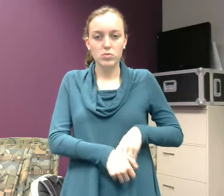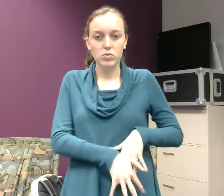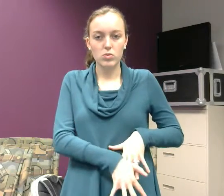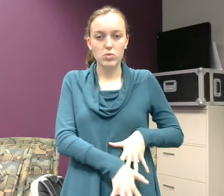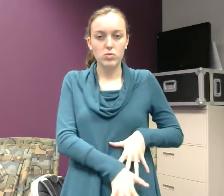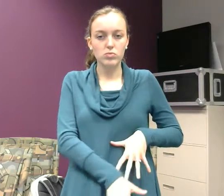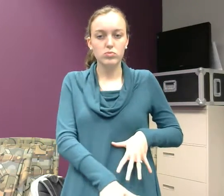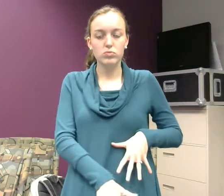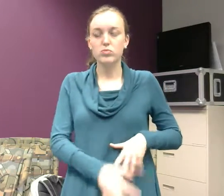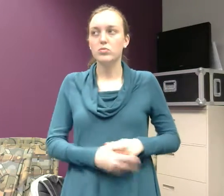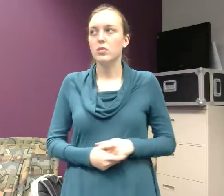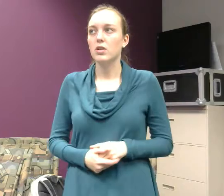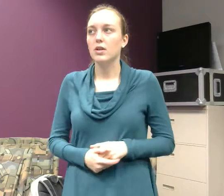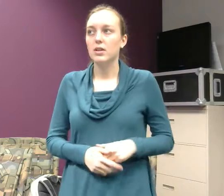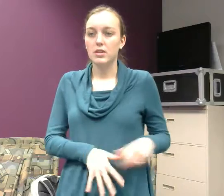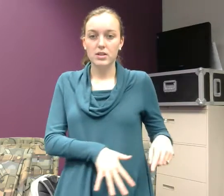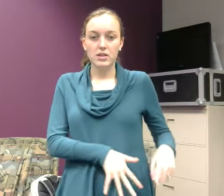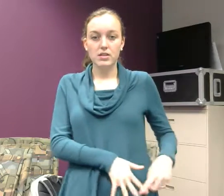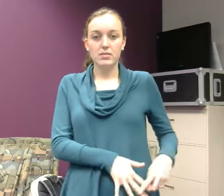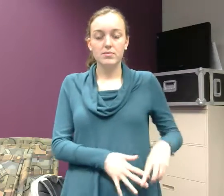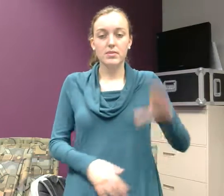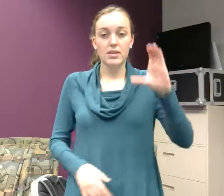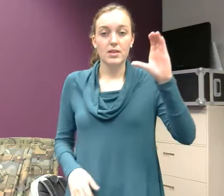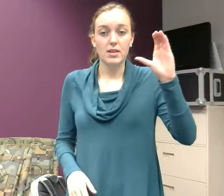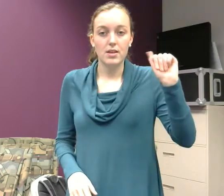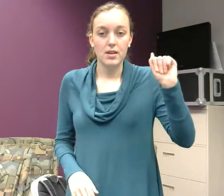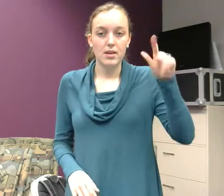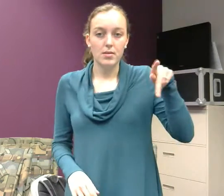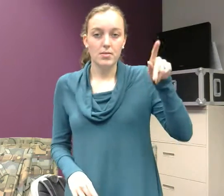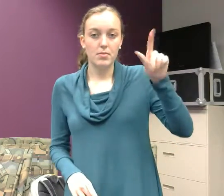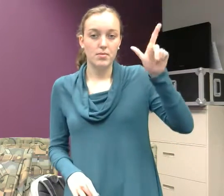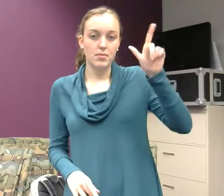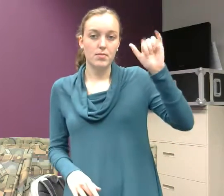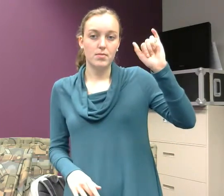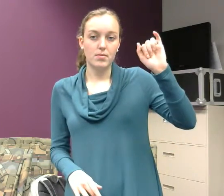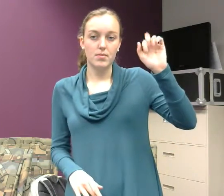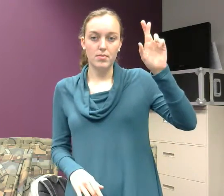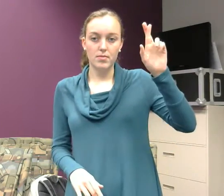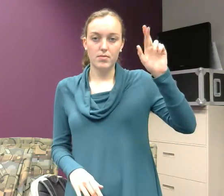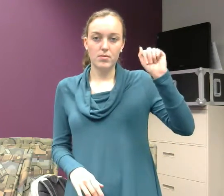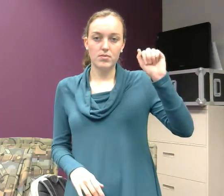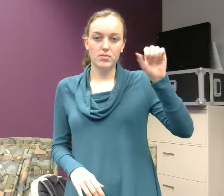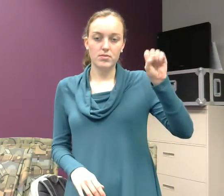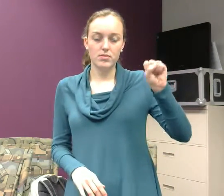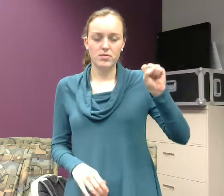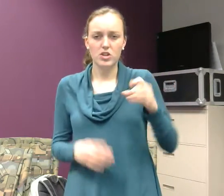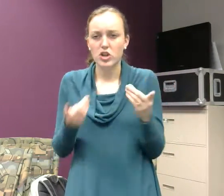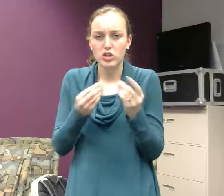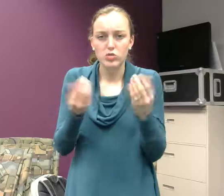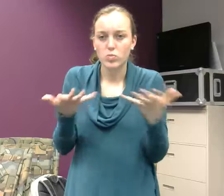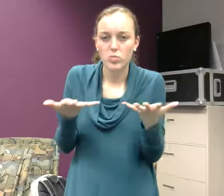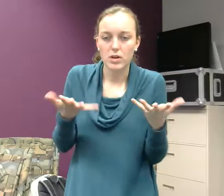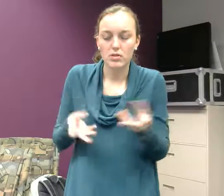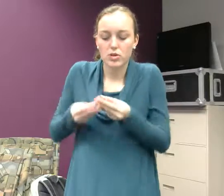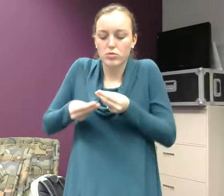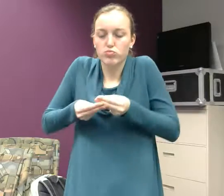capillaries, and those capillaries carry that oxygenated blood, or the blood that now has oxygen, to our body